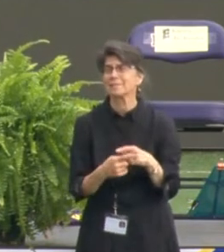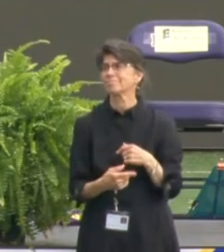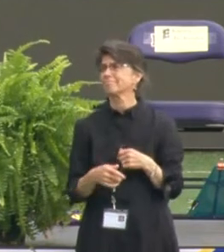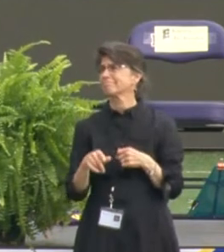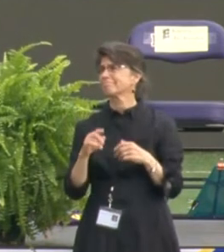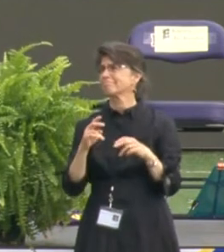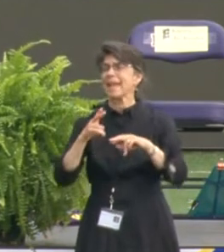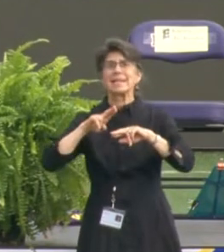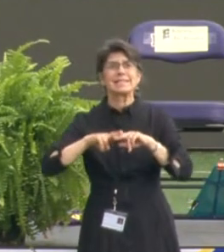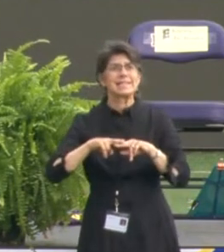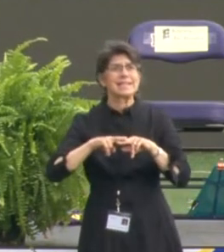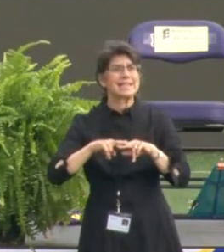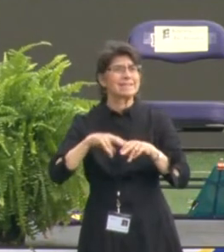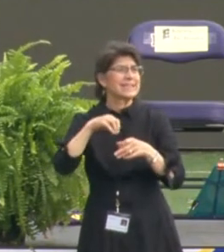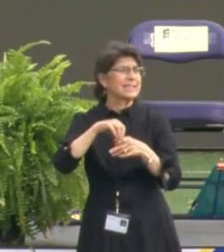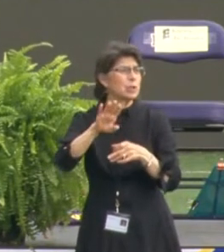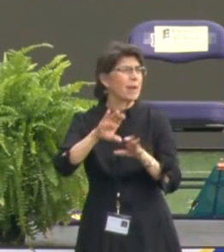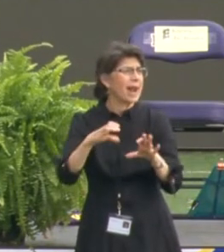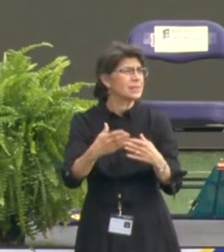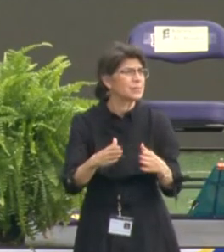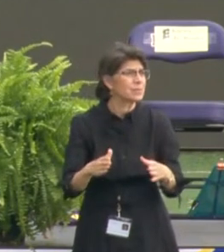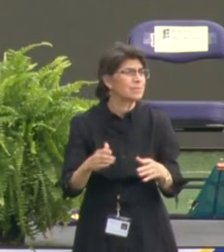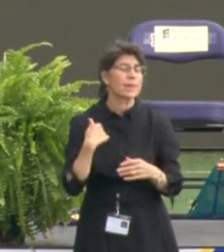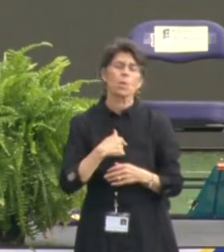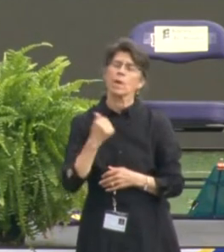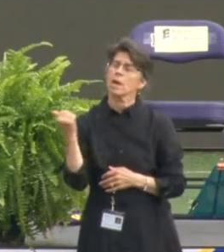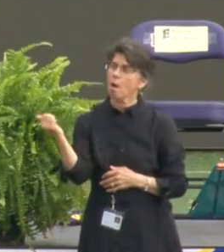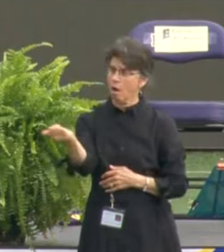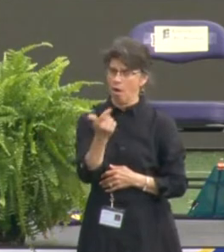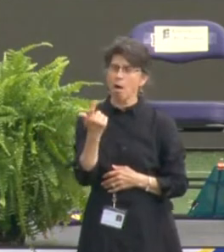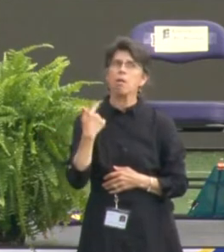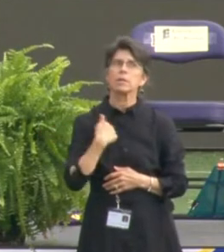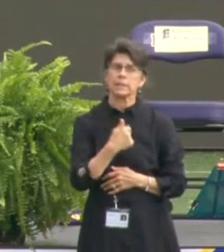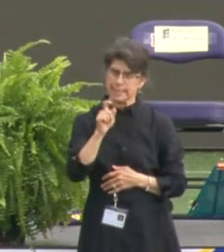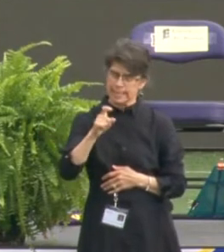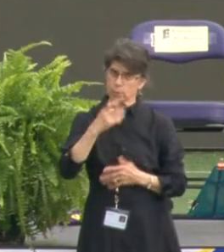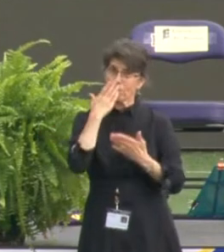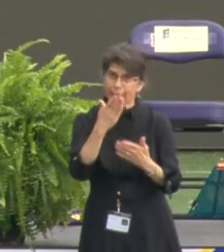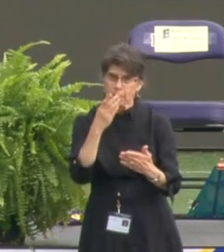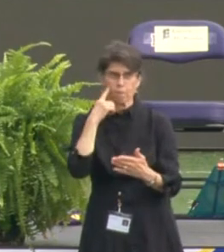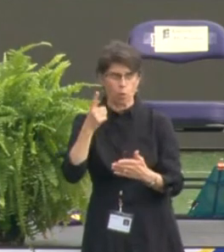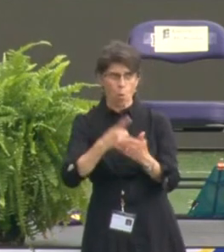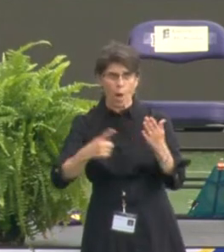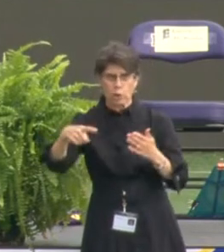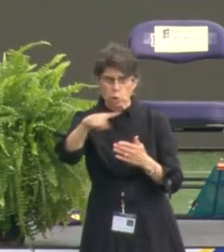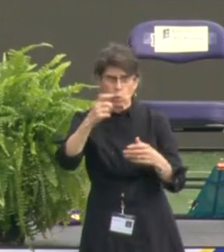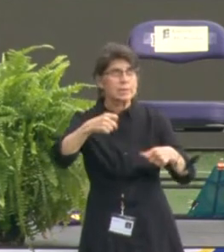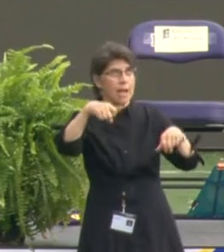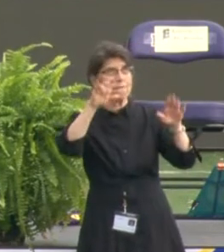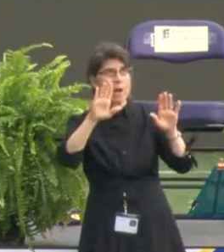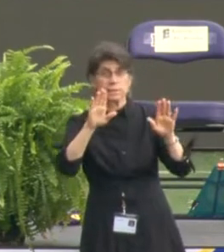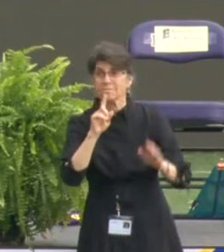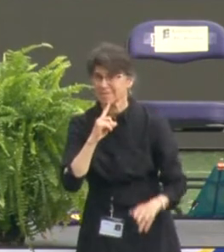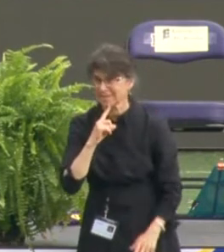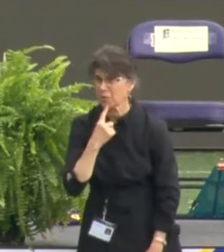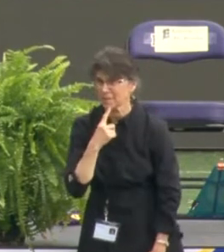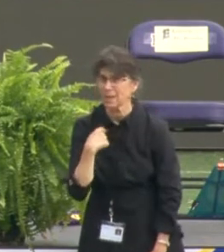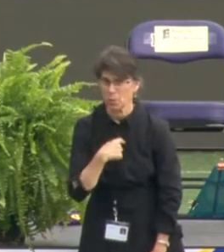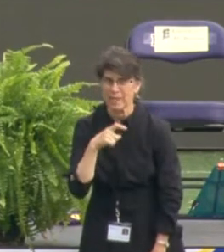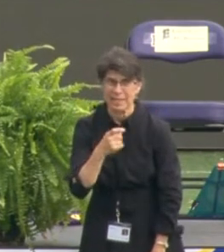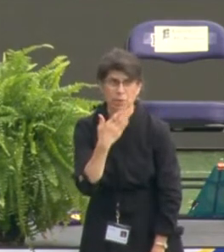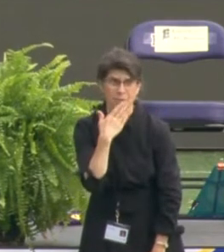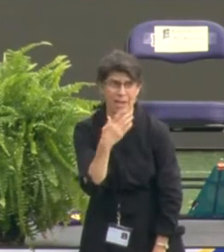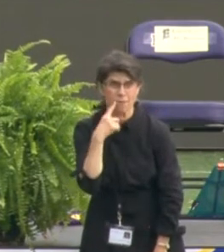classrooms. And we all need to thank you for what you've sacrificed. I mean, seriously, we need to thank you for what